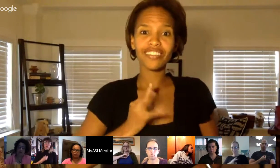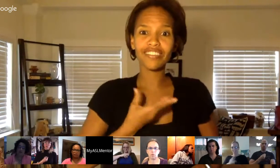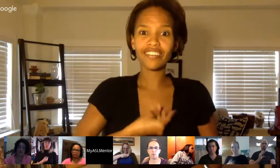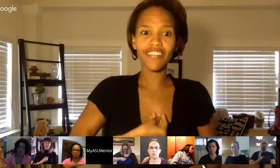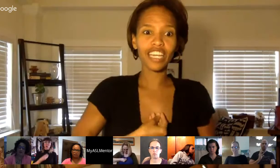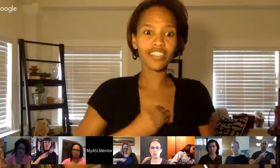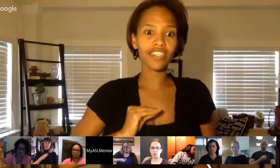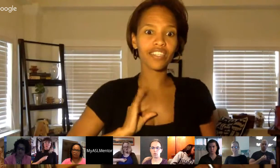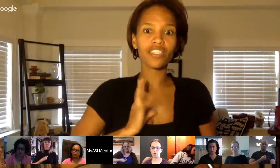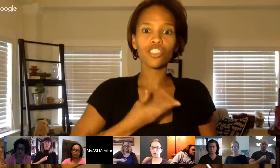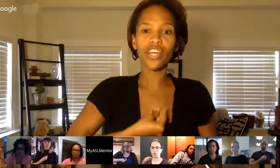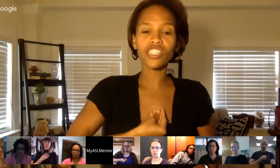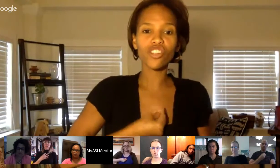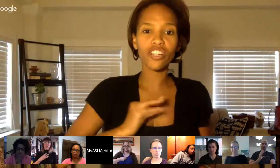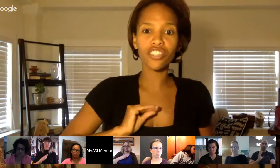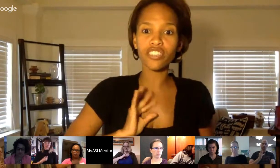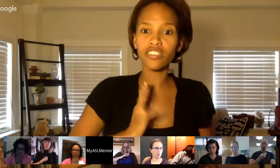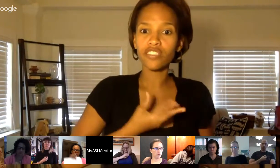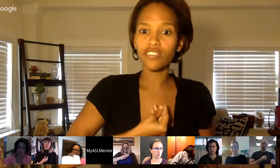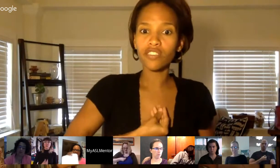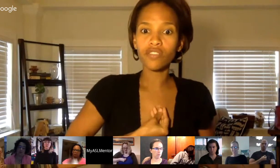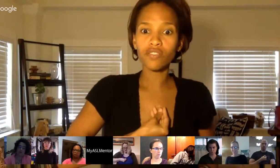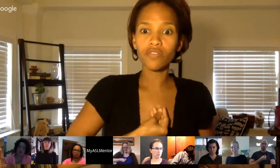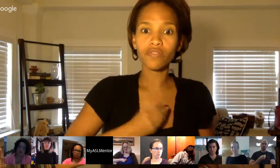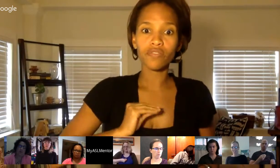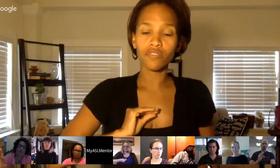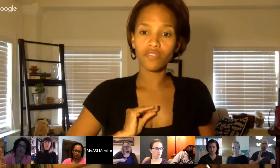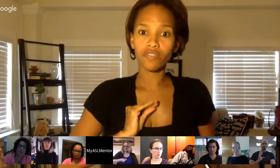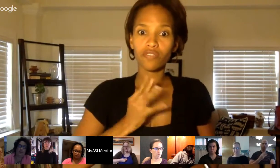Transgender? I think transgender?